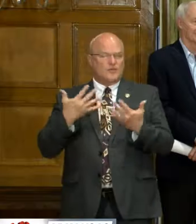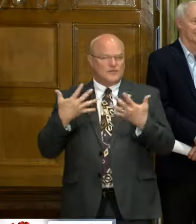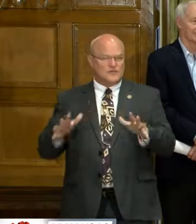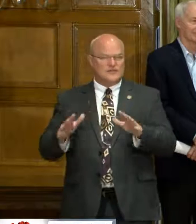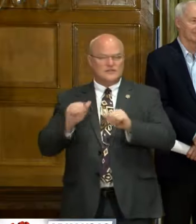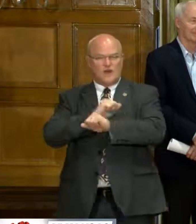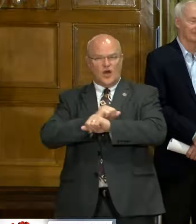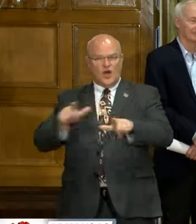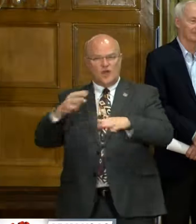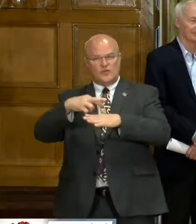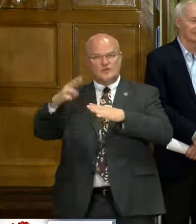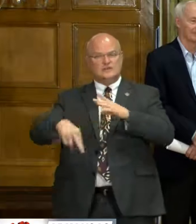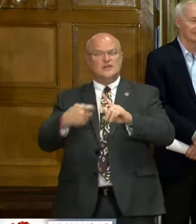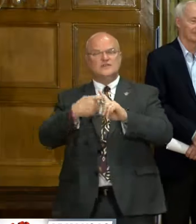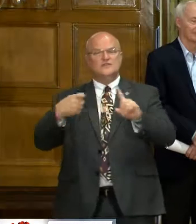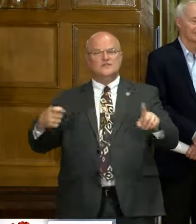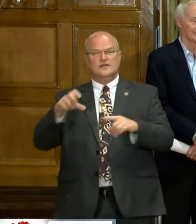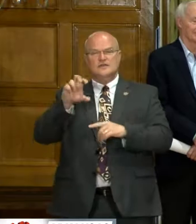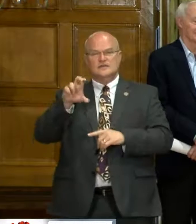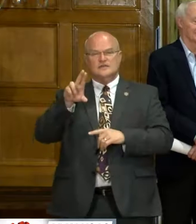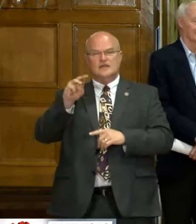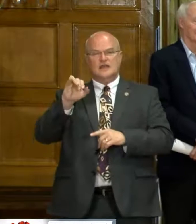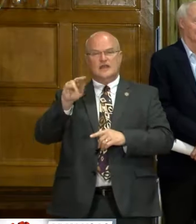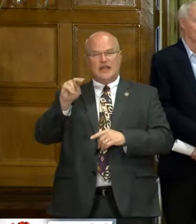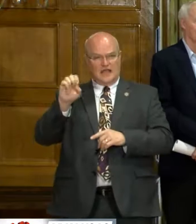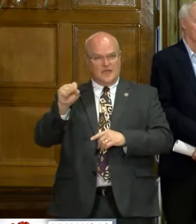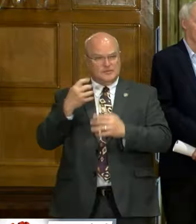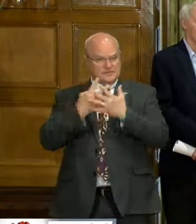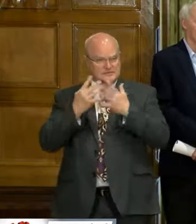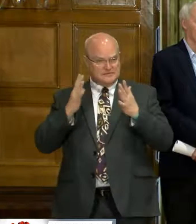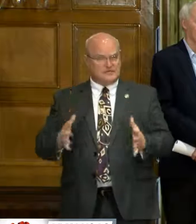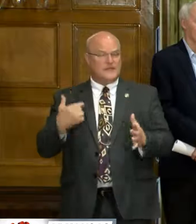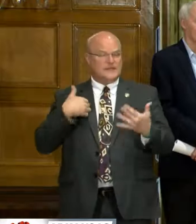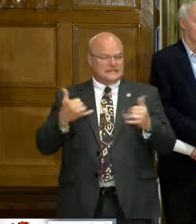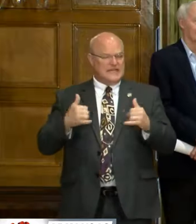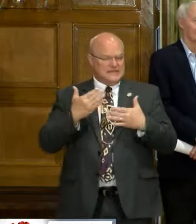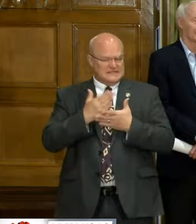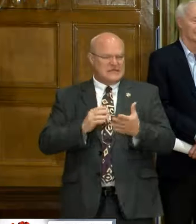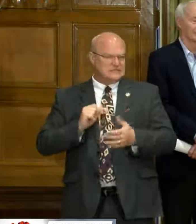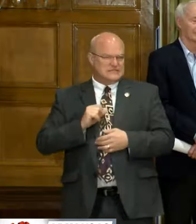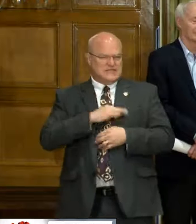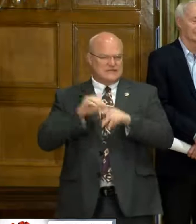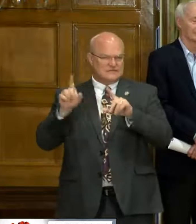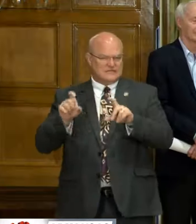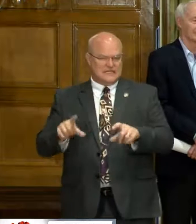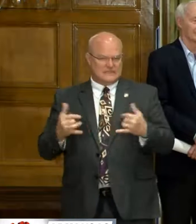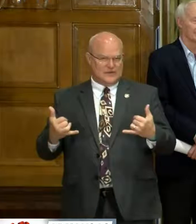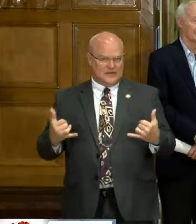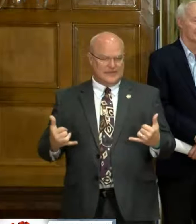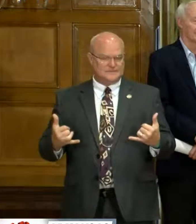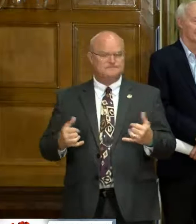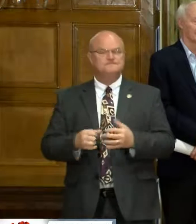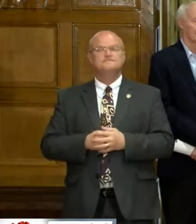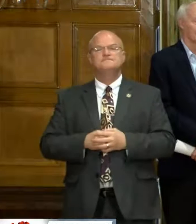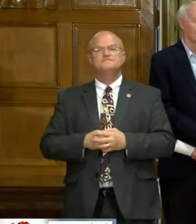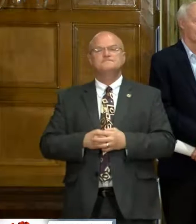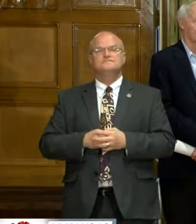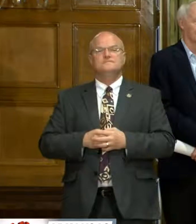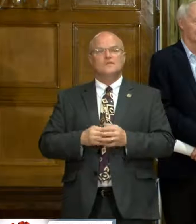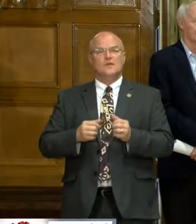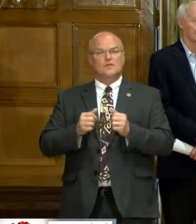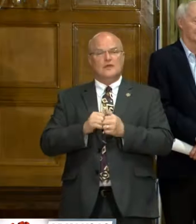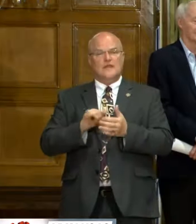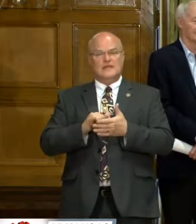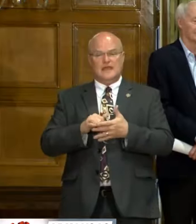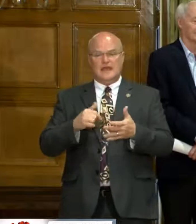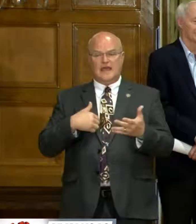finished with all the results from the Cummins inmates. We still have some staff who are being tested, though. And